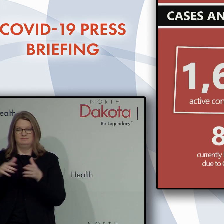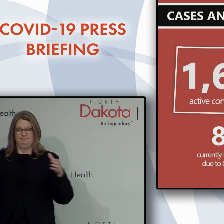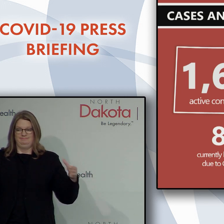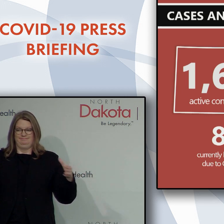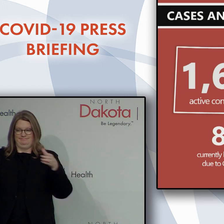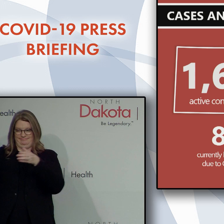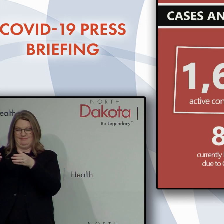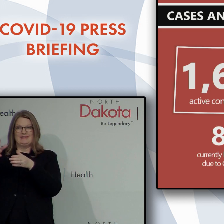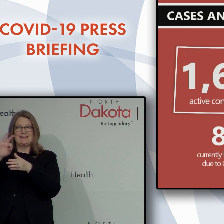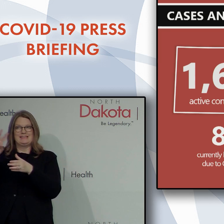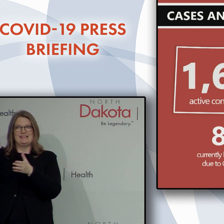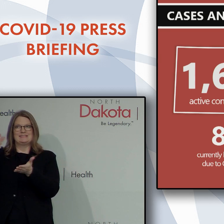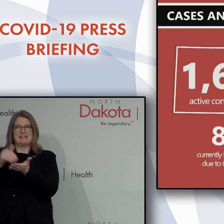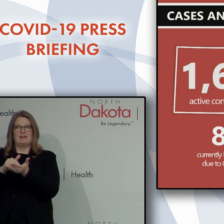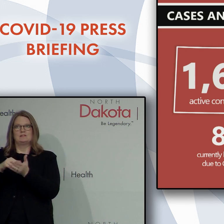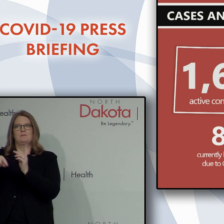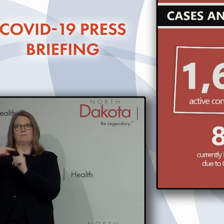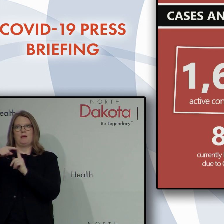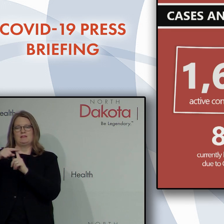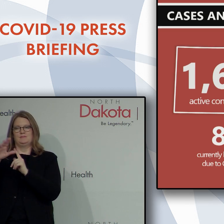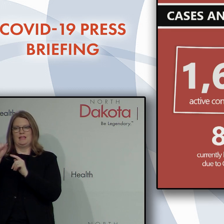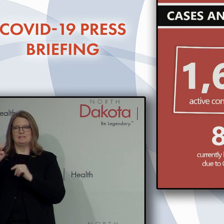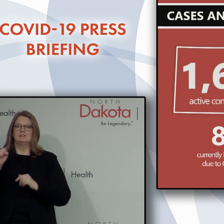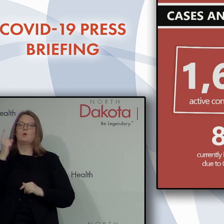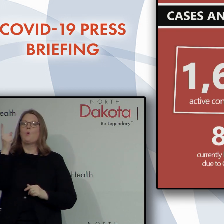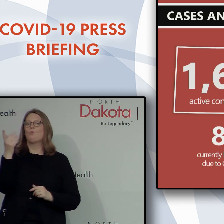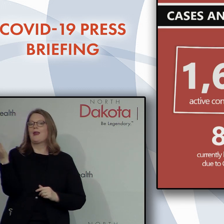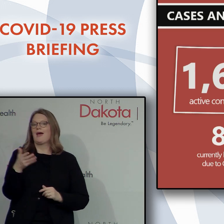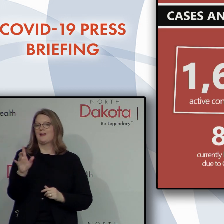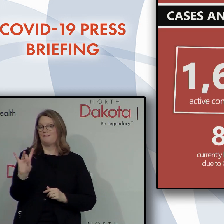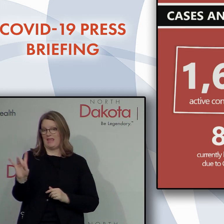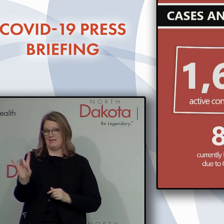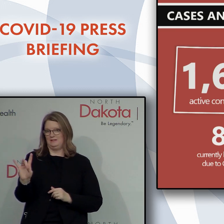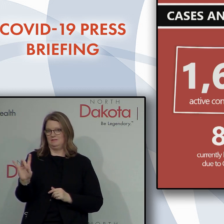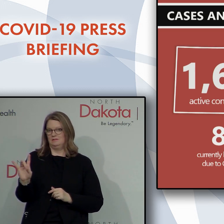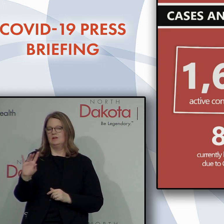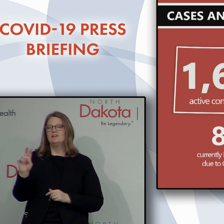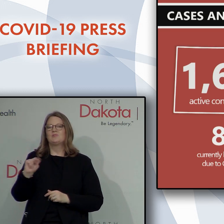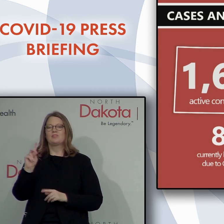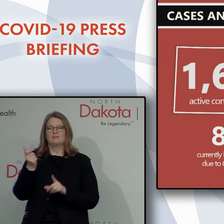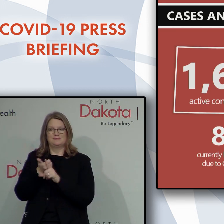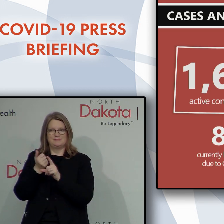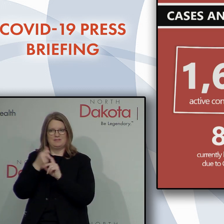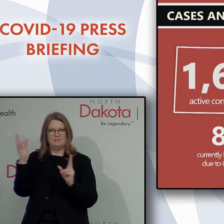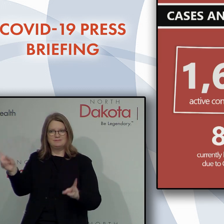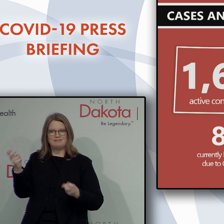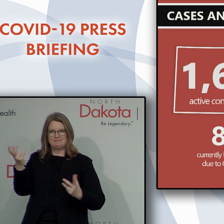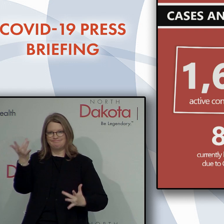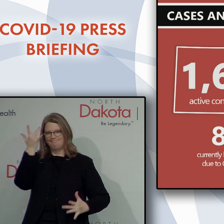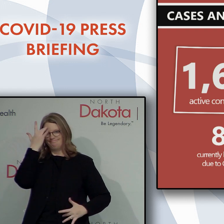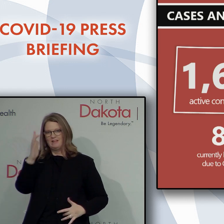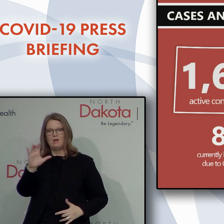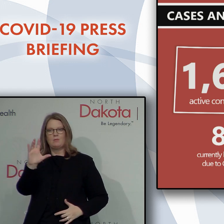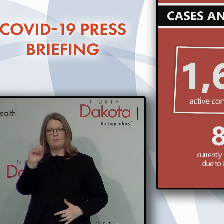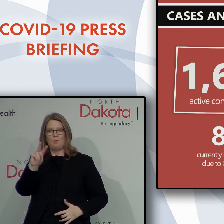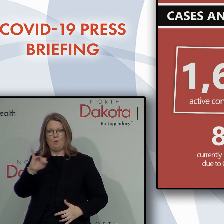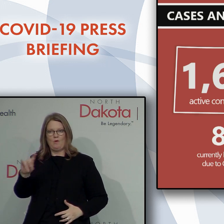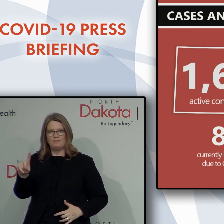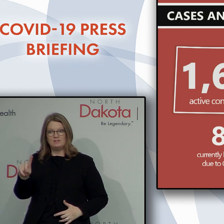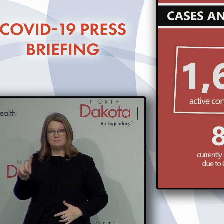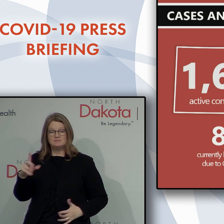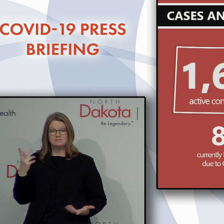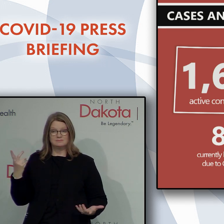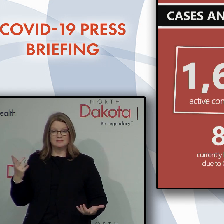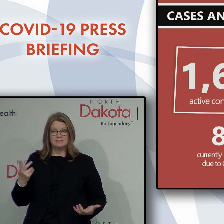cases in North Dakota. About 1 in 8 North Dakotans have contracted COVID. So this has been a